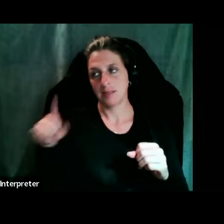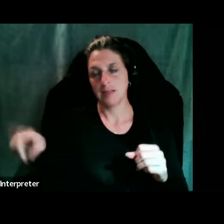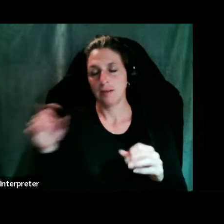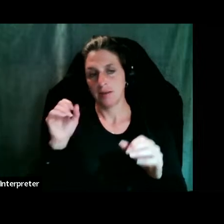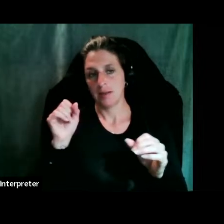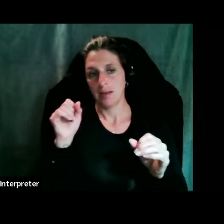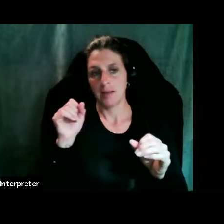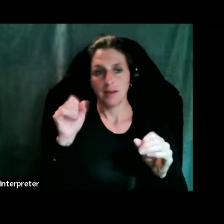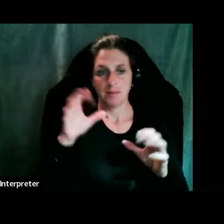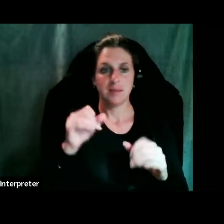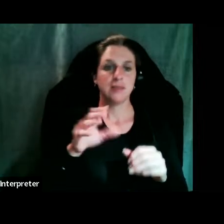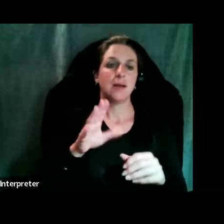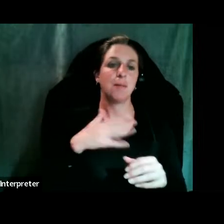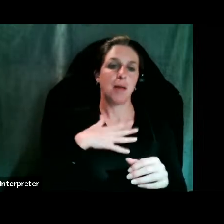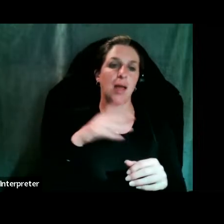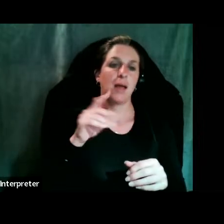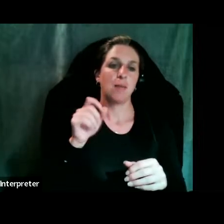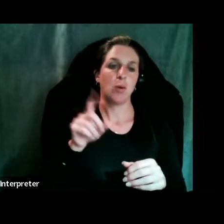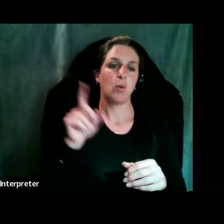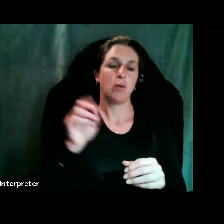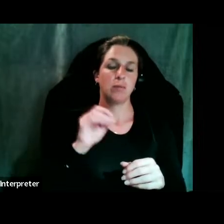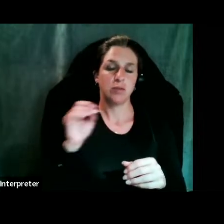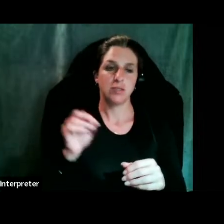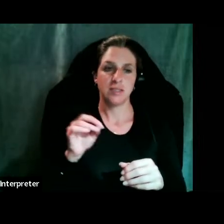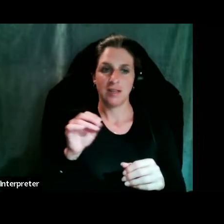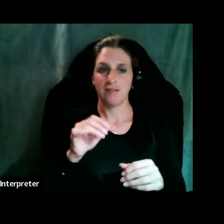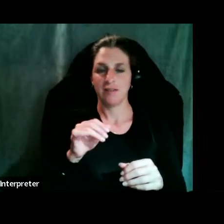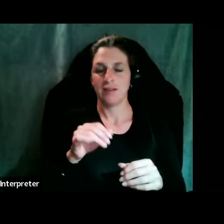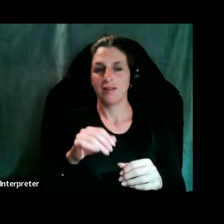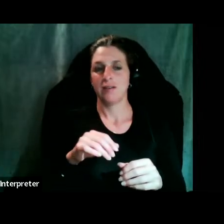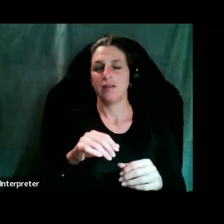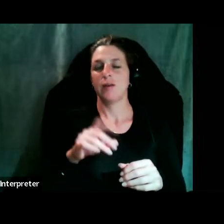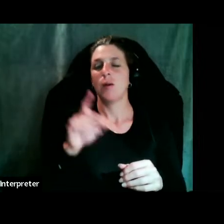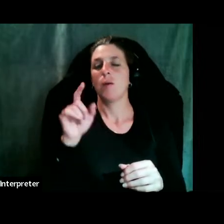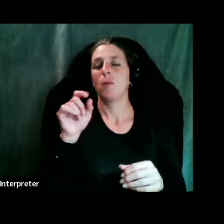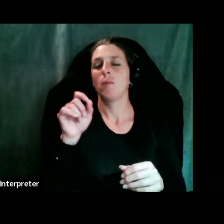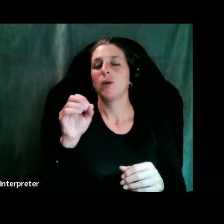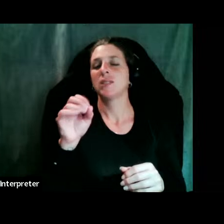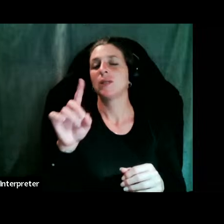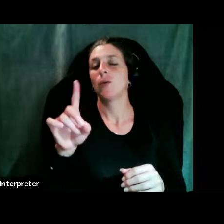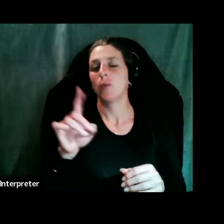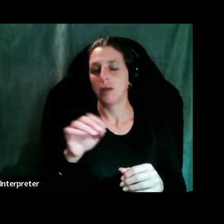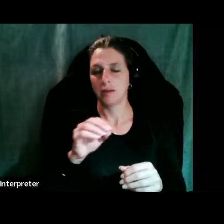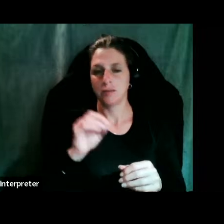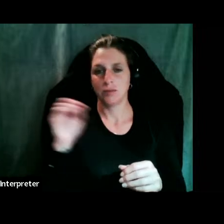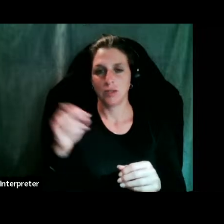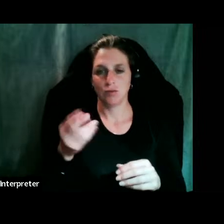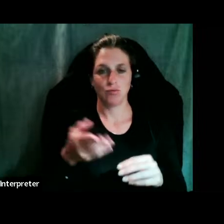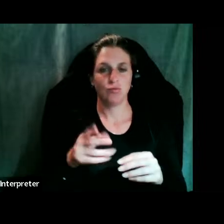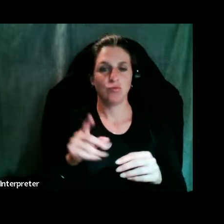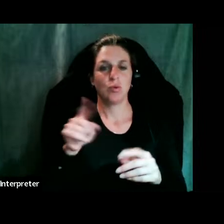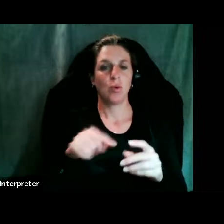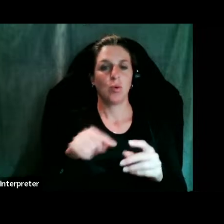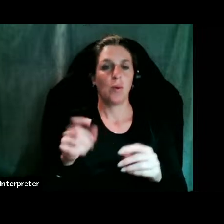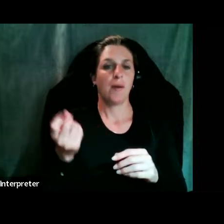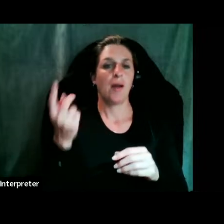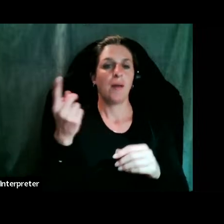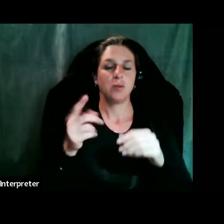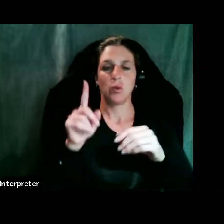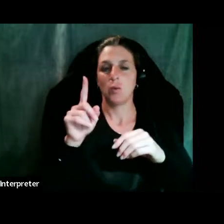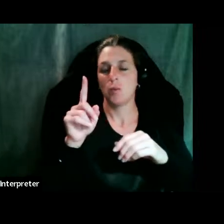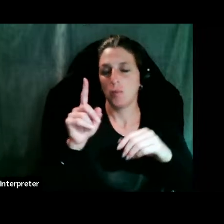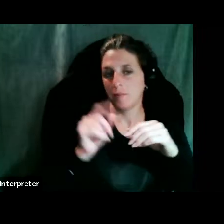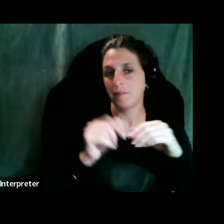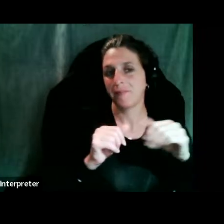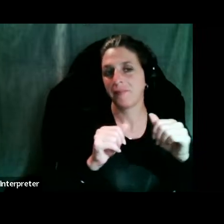My 0.1% is very You said helpful. 0.01% actually. I Now you mean, rounded it up to 0.1? Sure. No, this is great. And